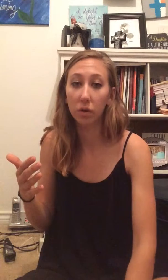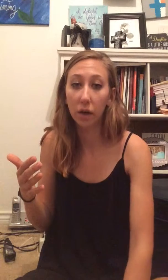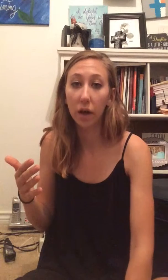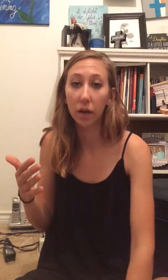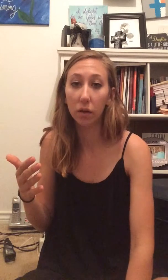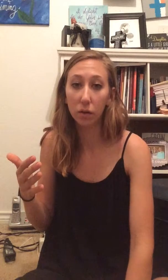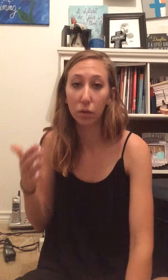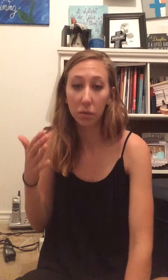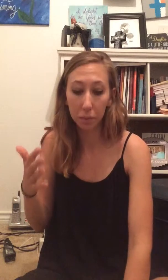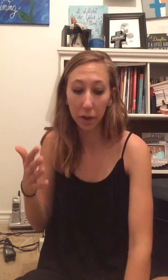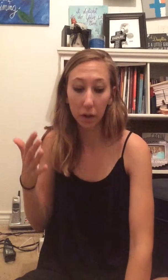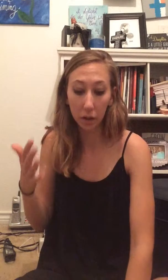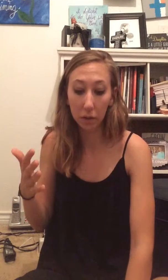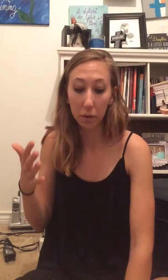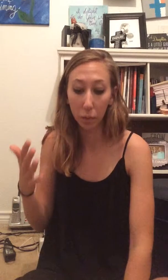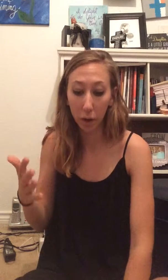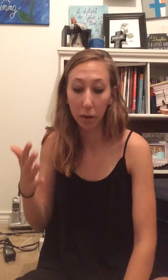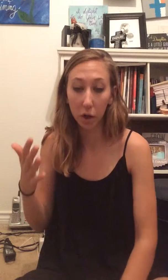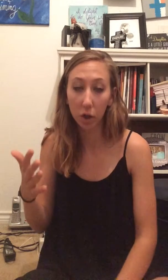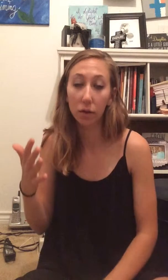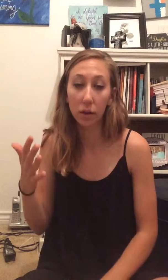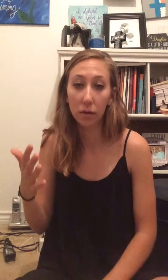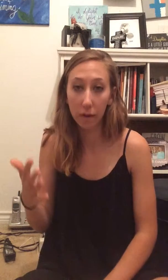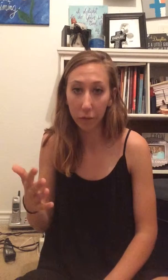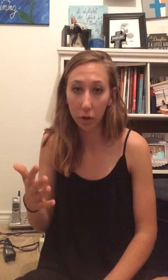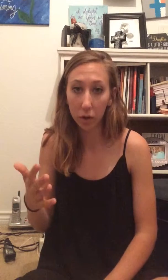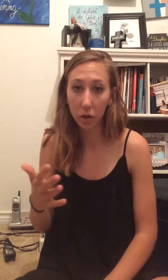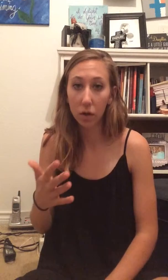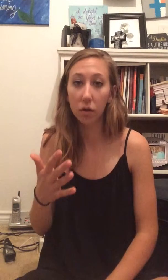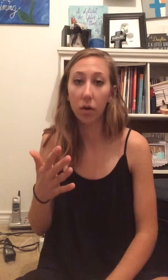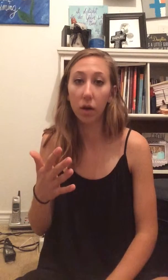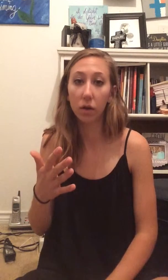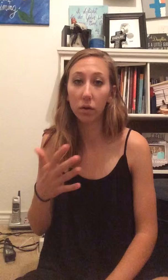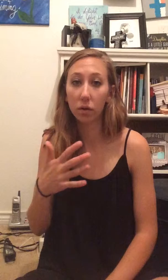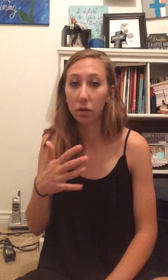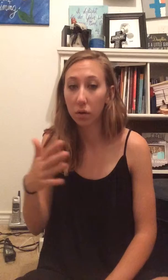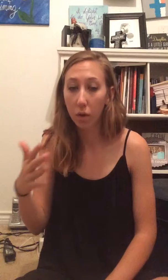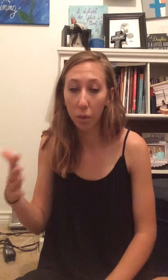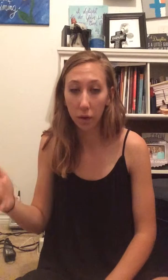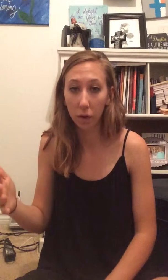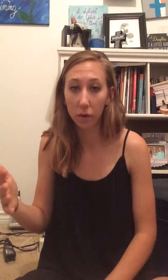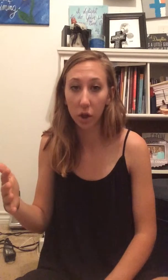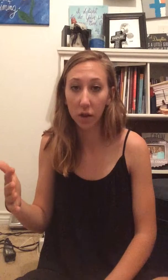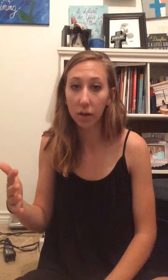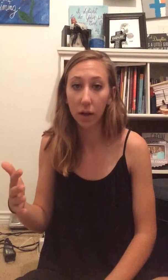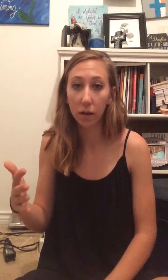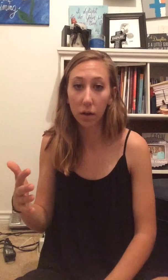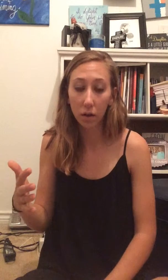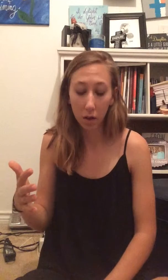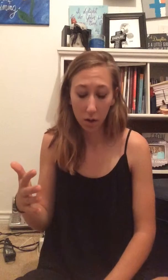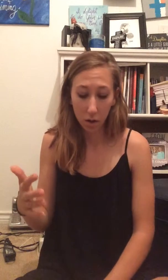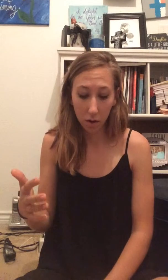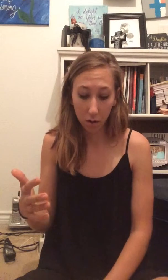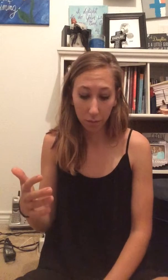you're signing. So spirit lead me where my trust ends never, not what the lyrics actually say. Um,